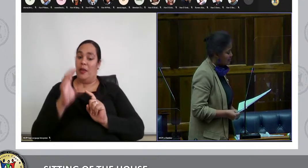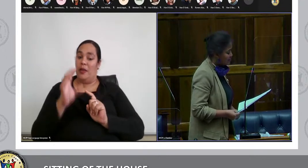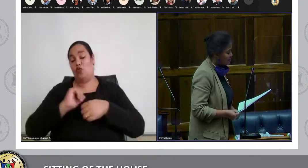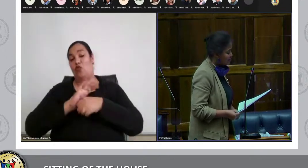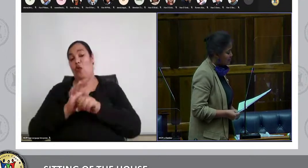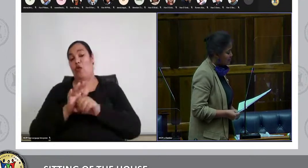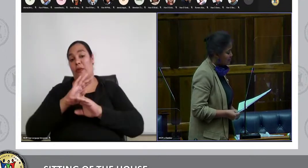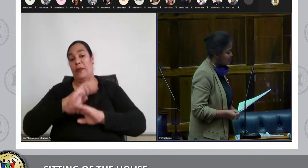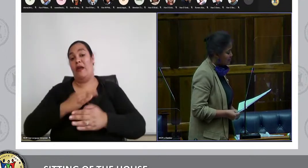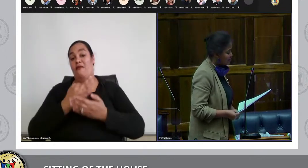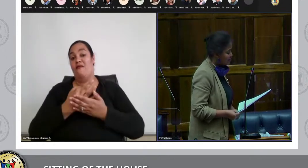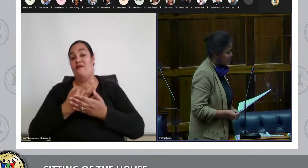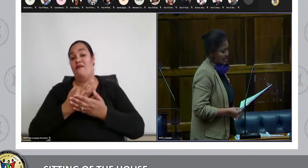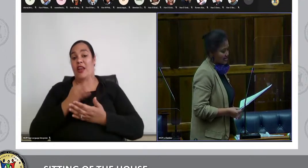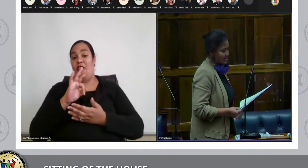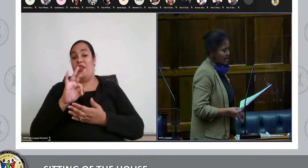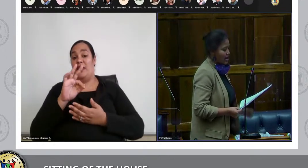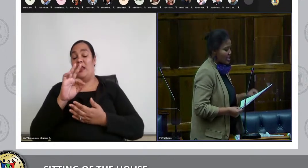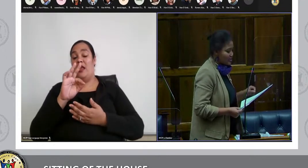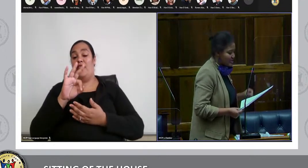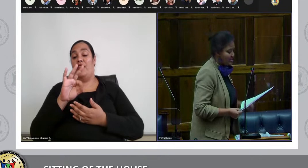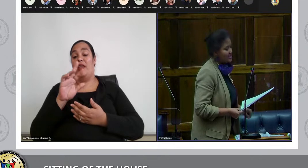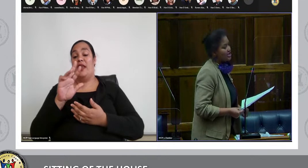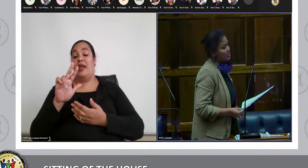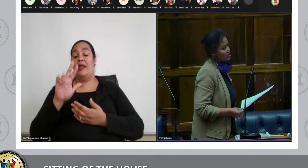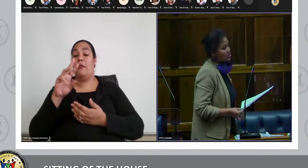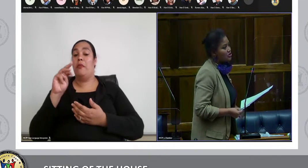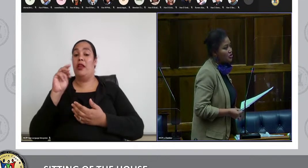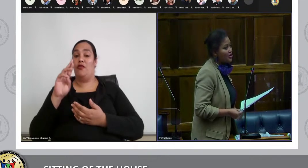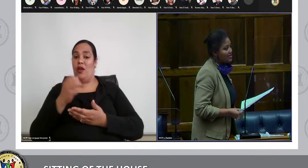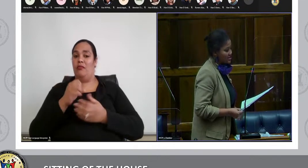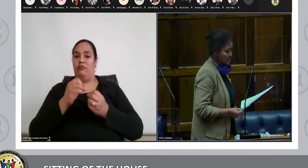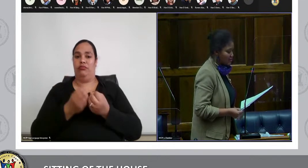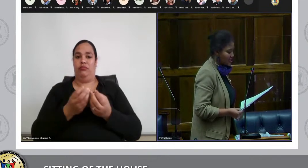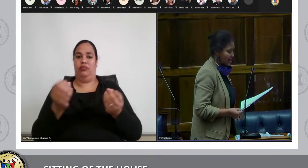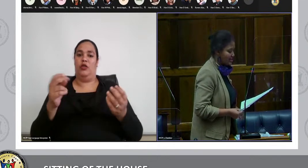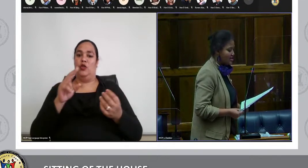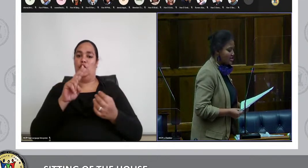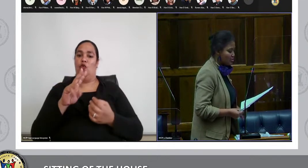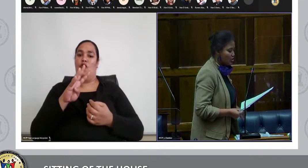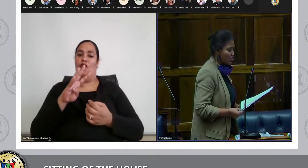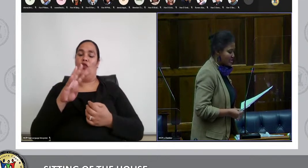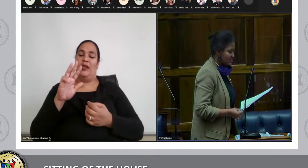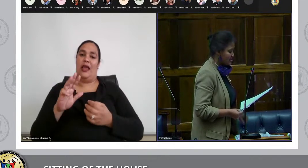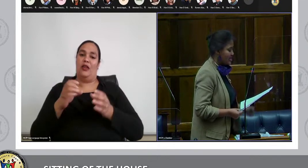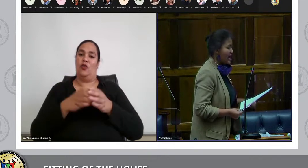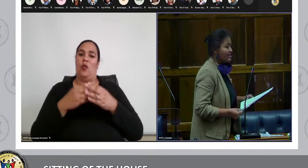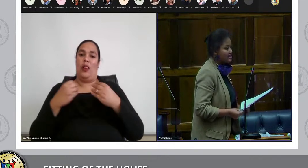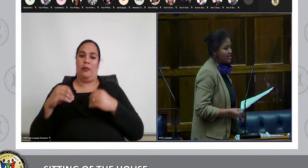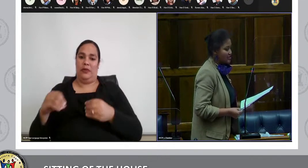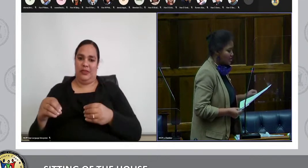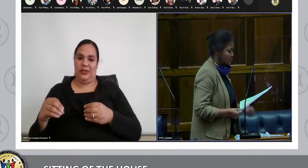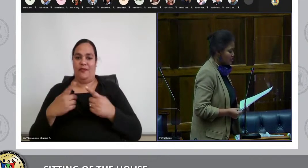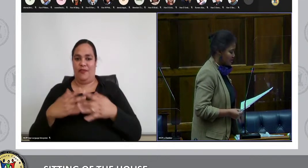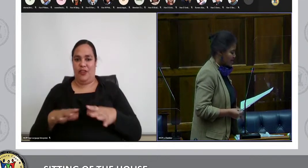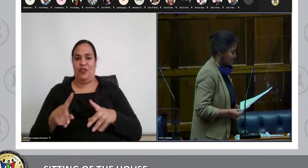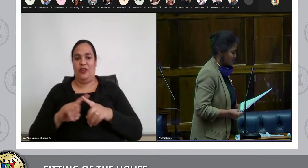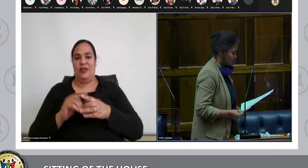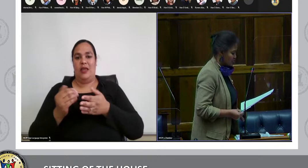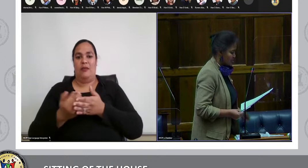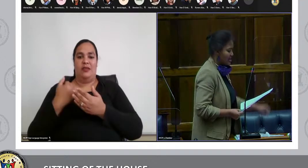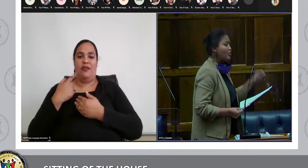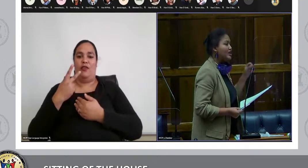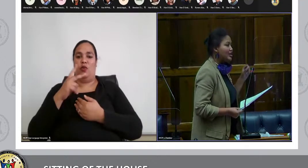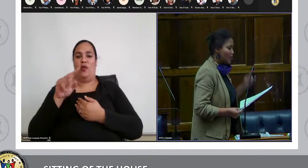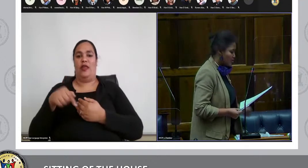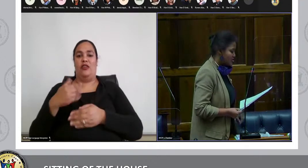COVID-19 relief fund. 38 million rand has been distributed to 249 small businesses and saved